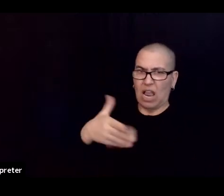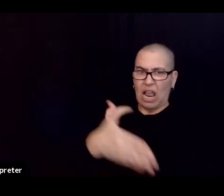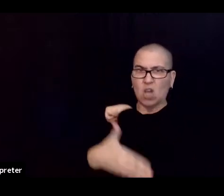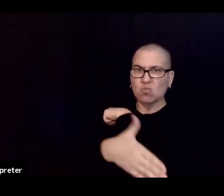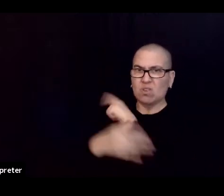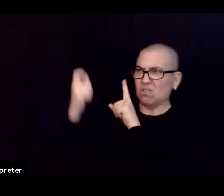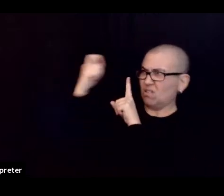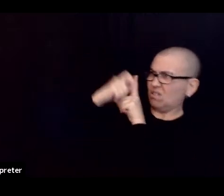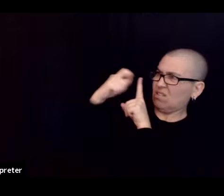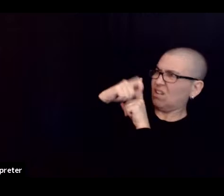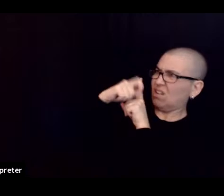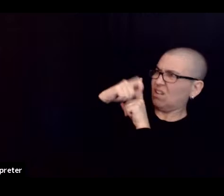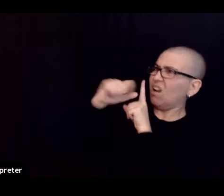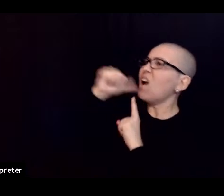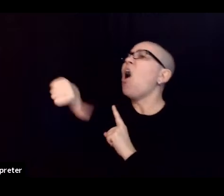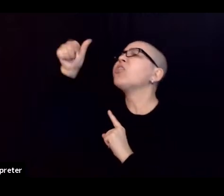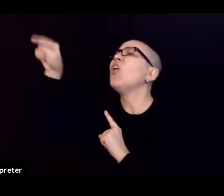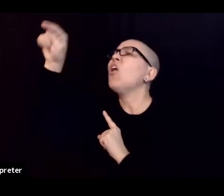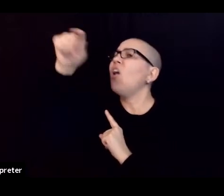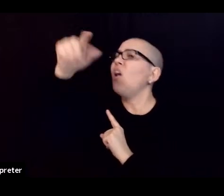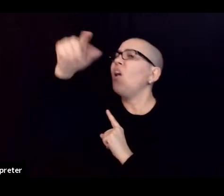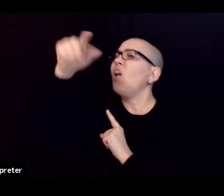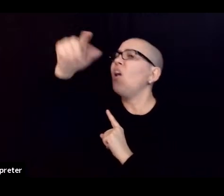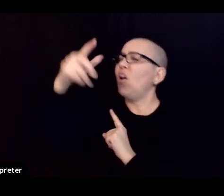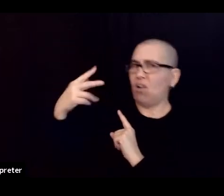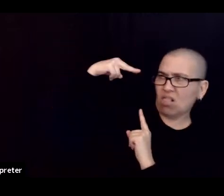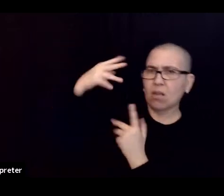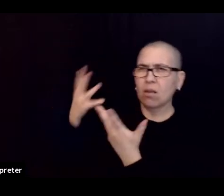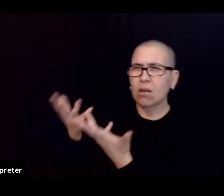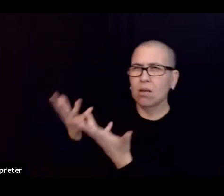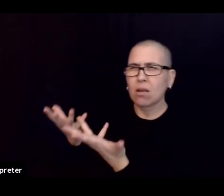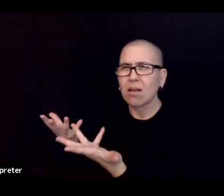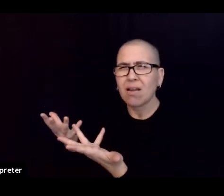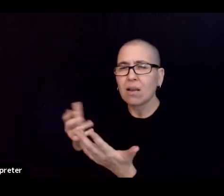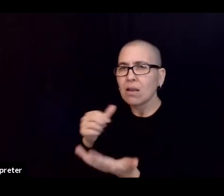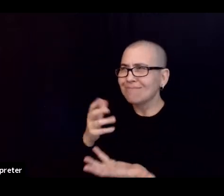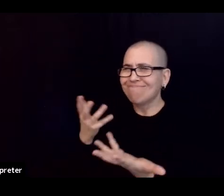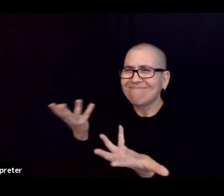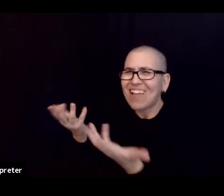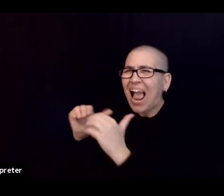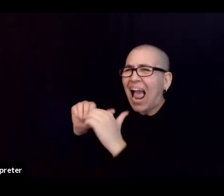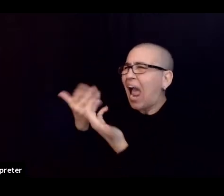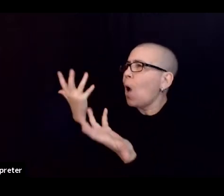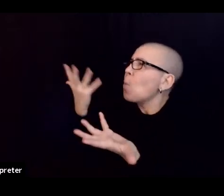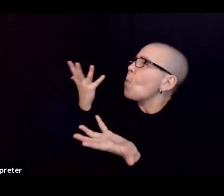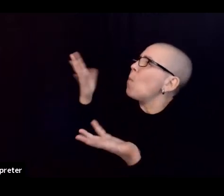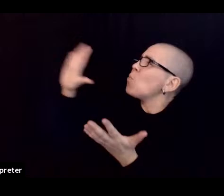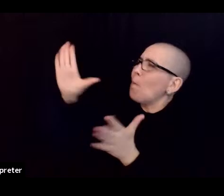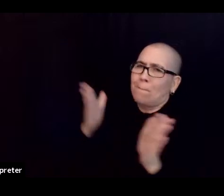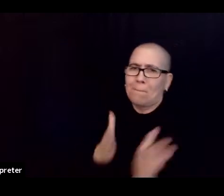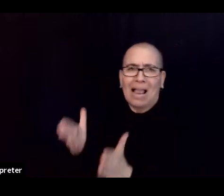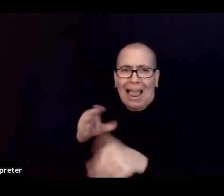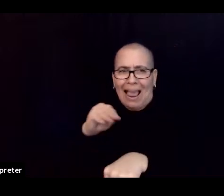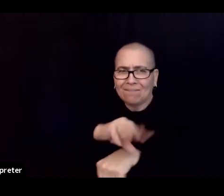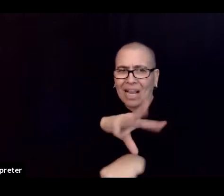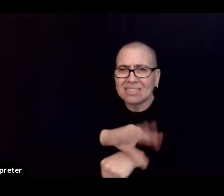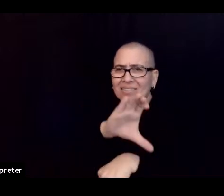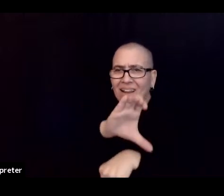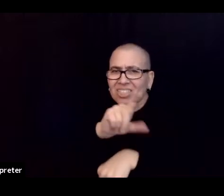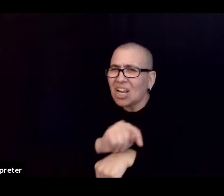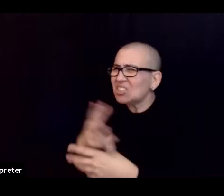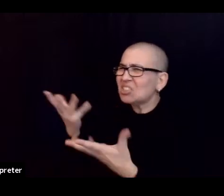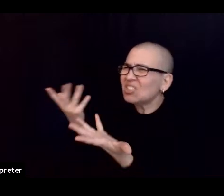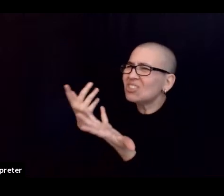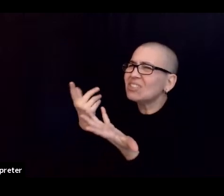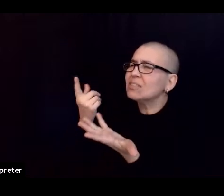rule at this point, I just wondered if you would have some advice or repeat some of the stuff that you said that you would say to them who are maybe